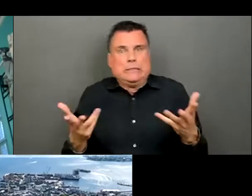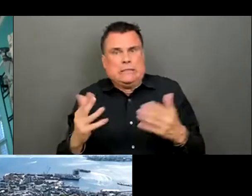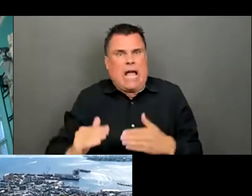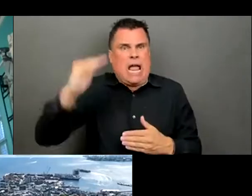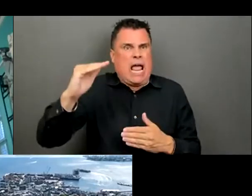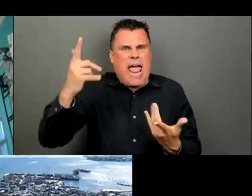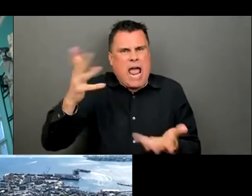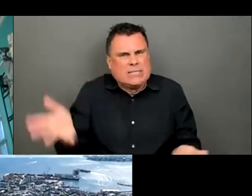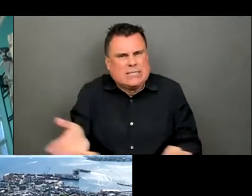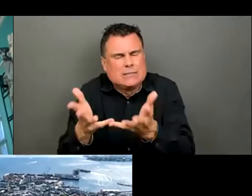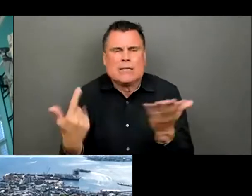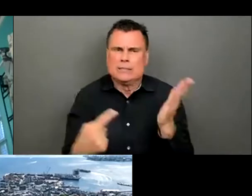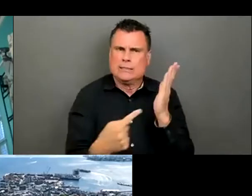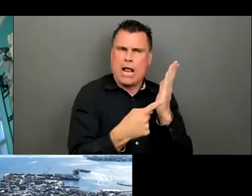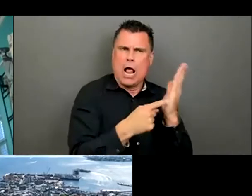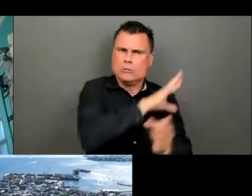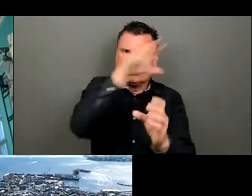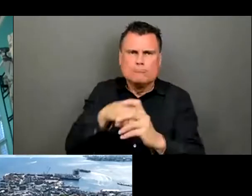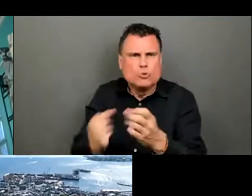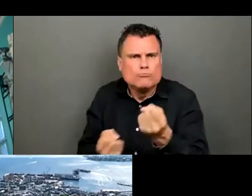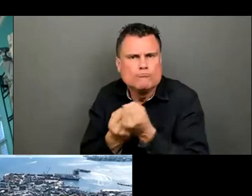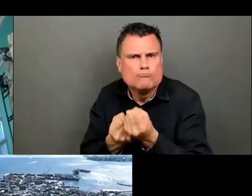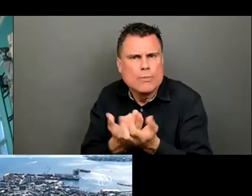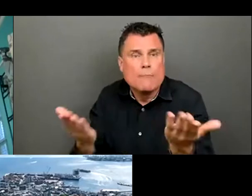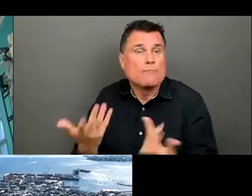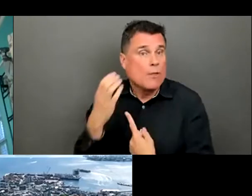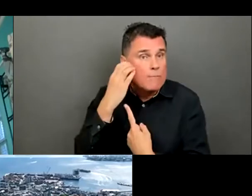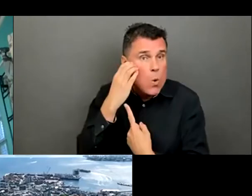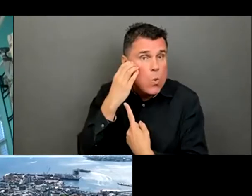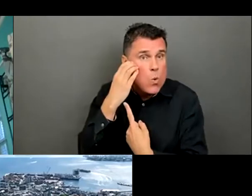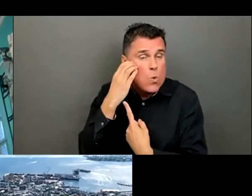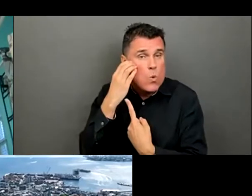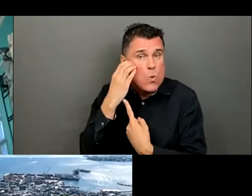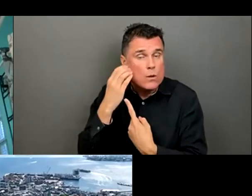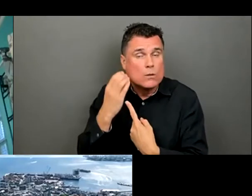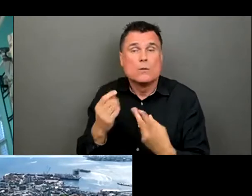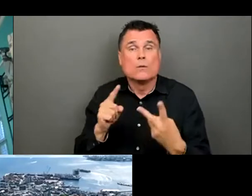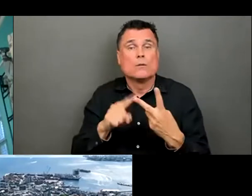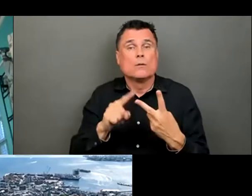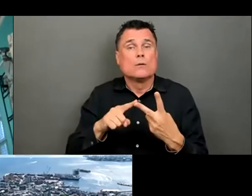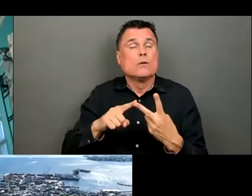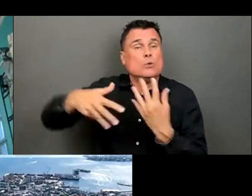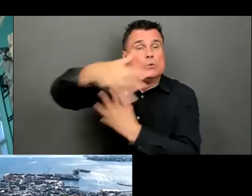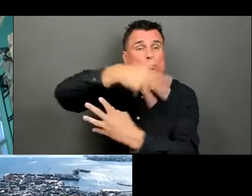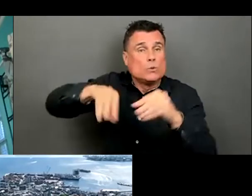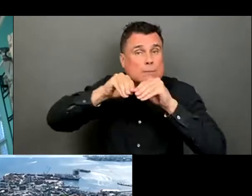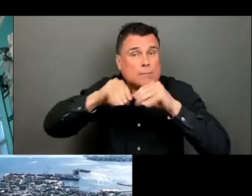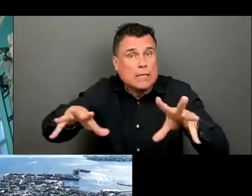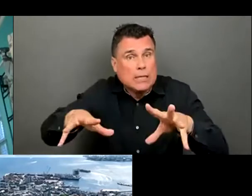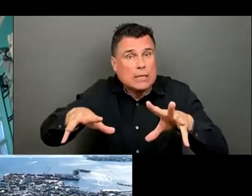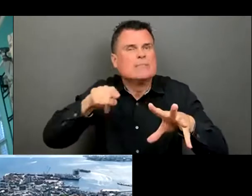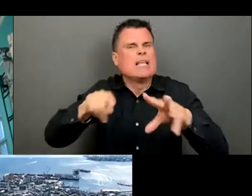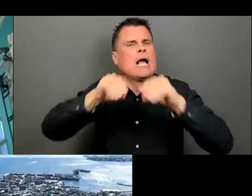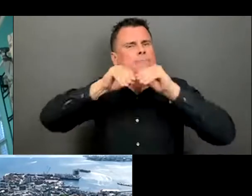Mobile devices and social media are widely used in order to deliver those information.